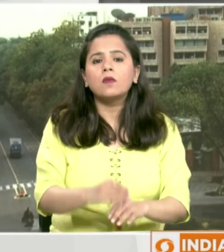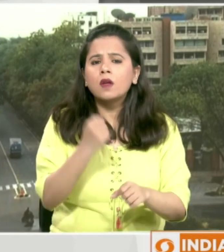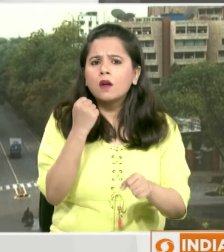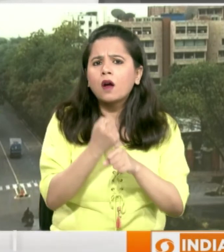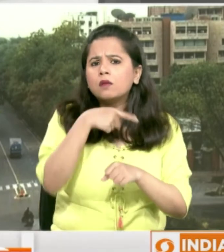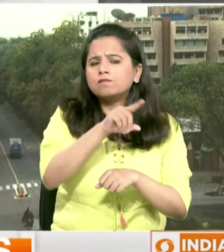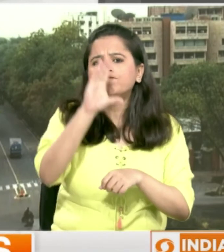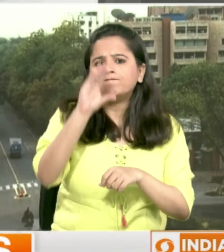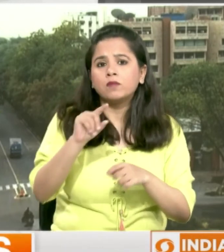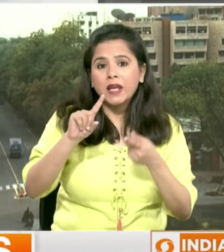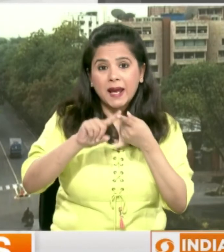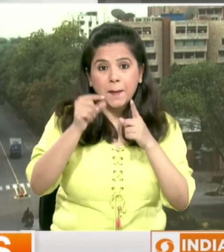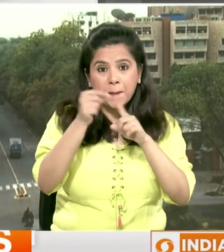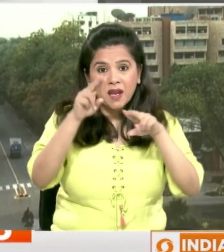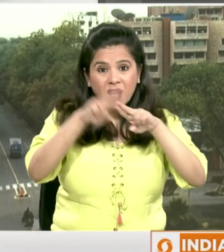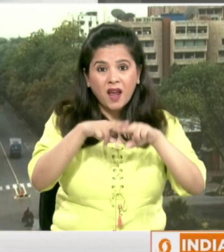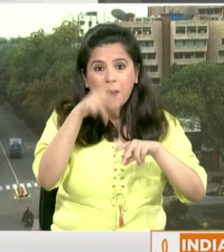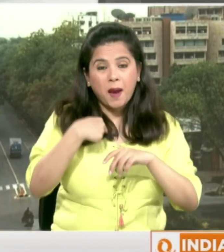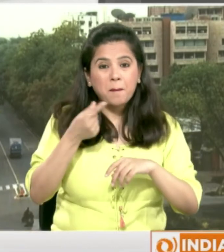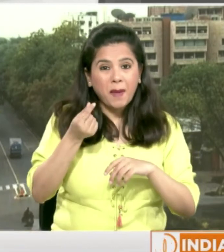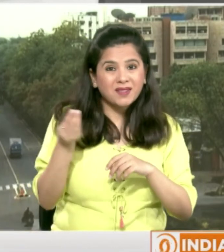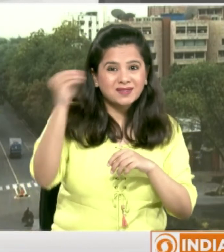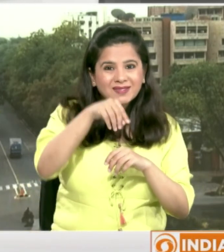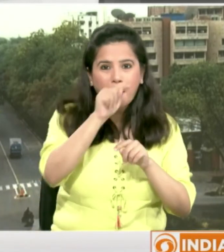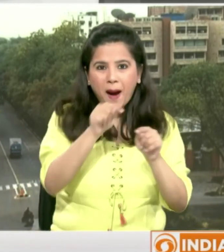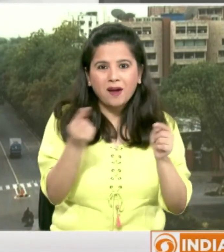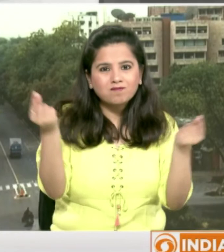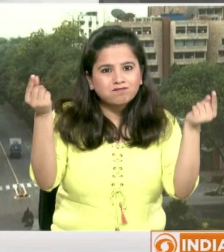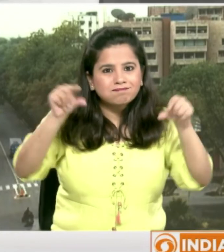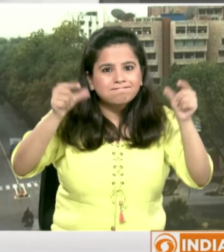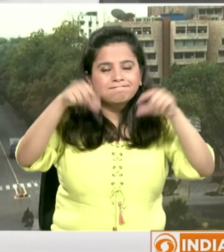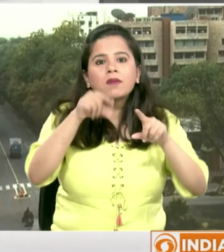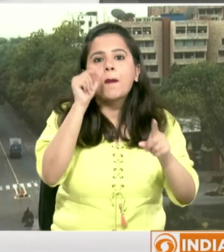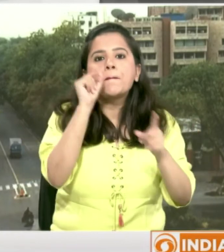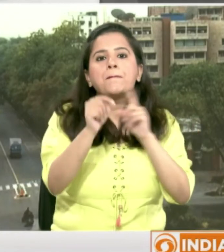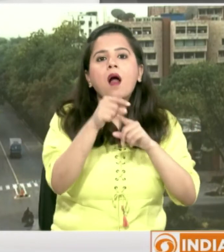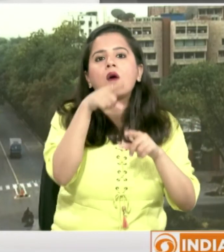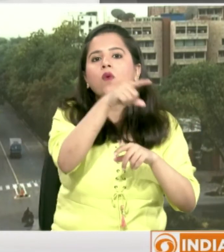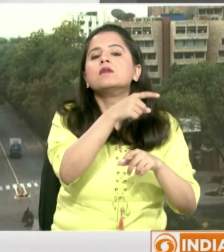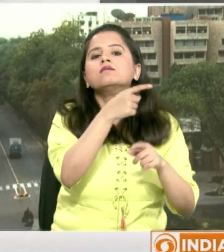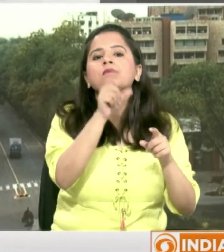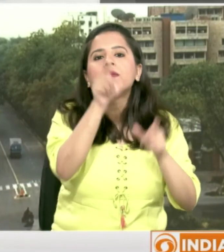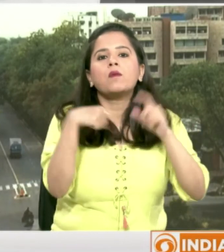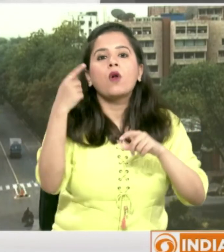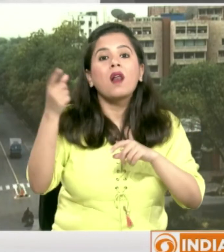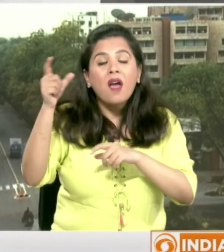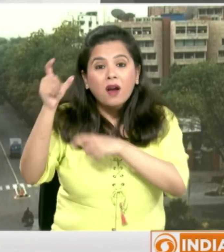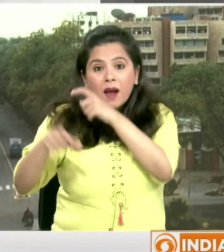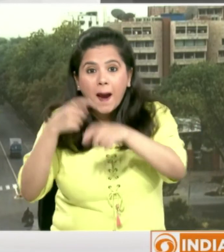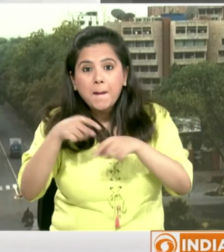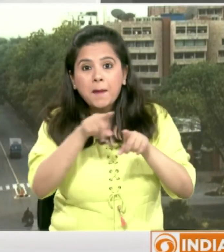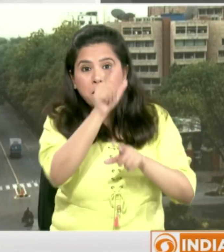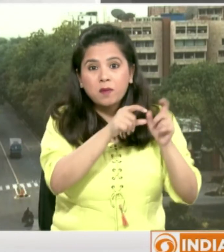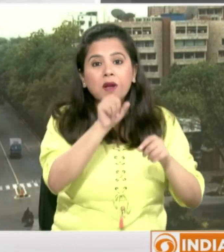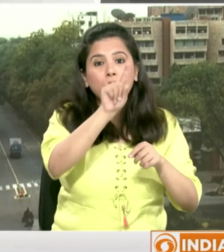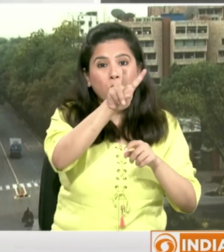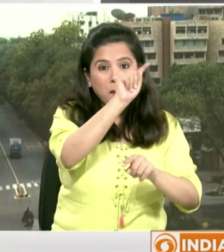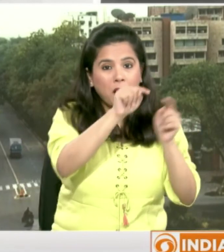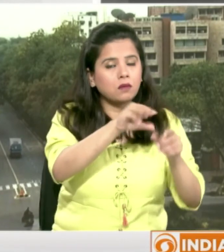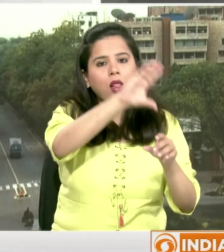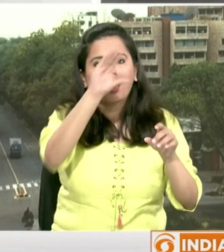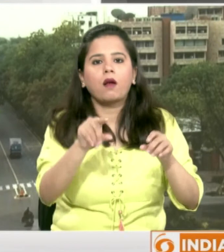Government reduces the EPF contribution of the private sector employers and employees from the current mandated 12 to